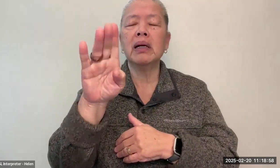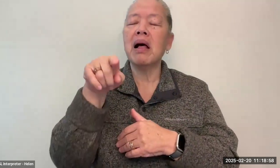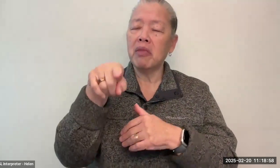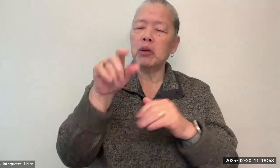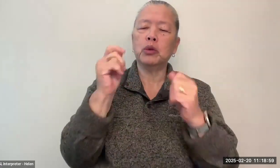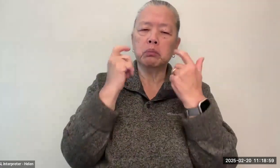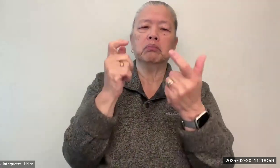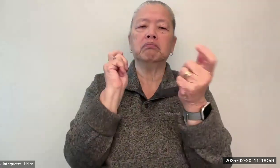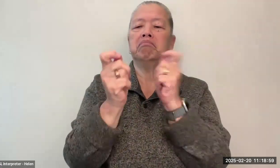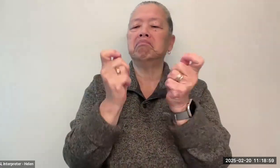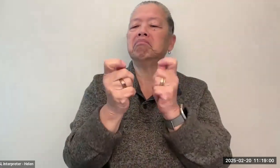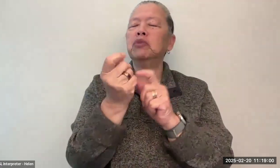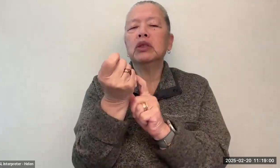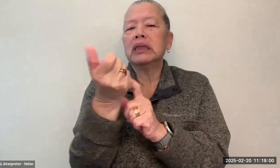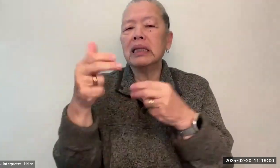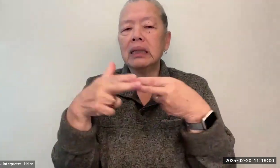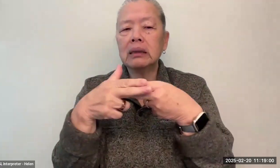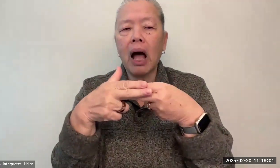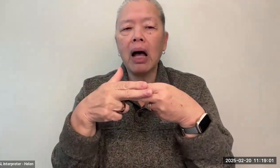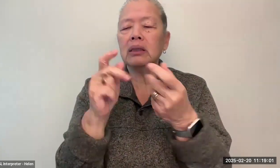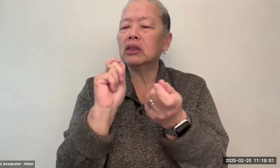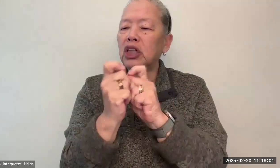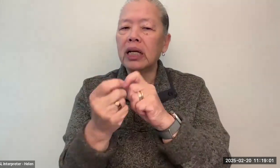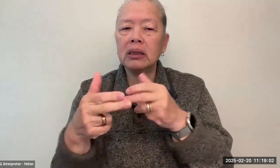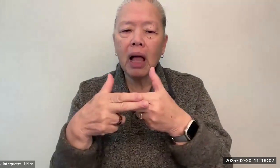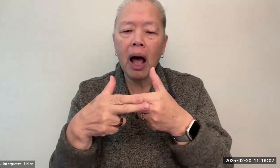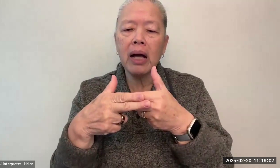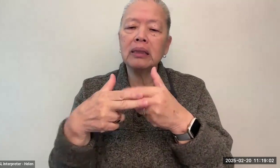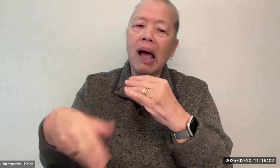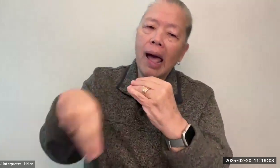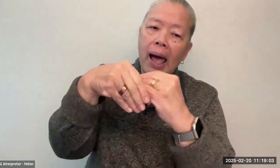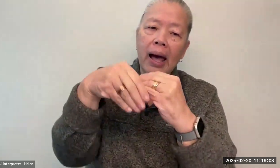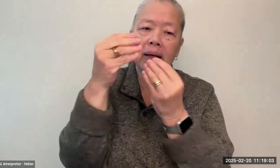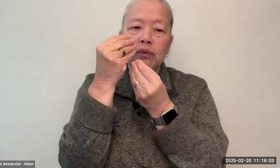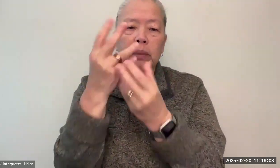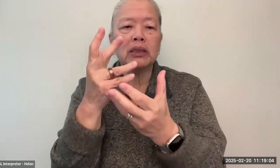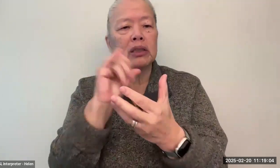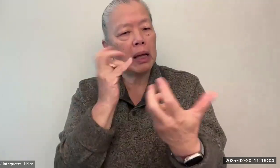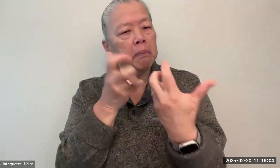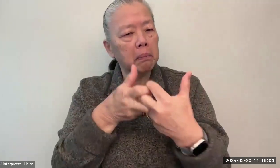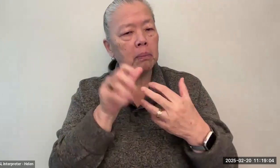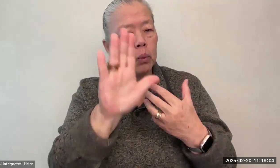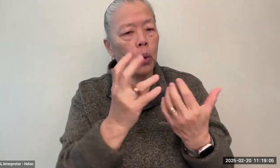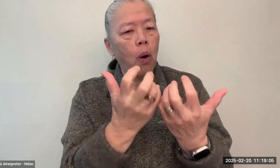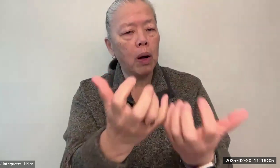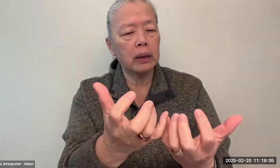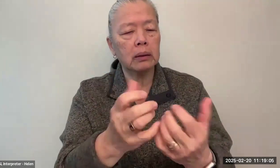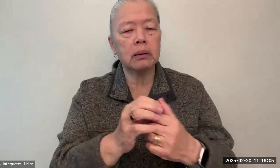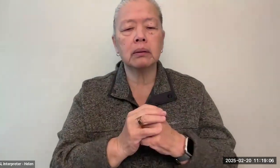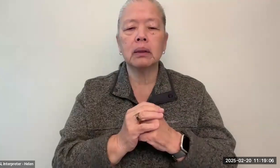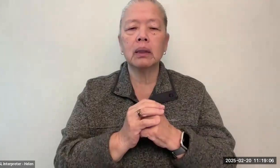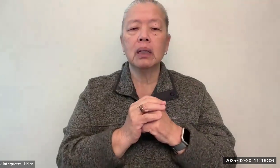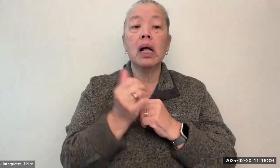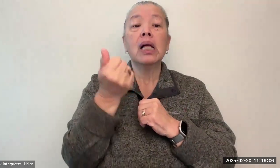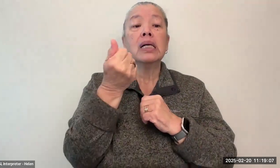permissions where you can delete slides, edit slides, or add information that will matter to your audience. There are several places where